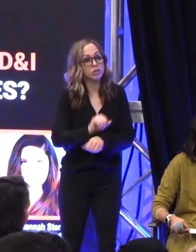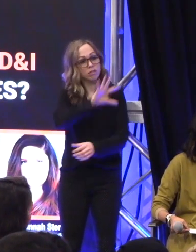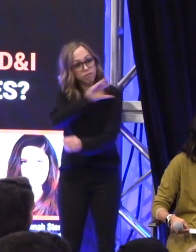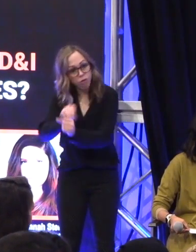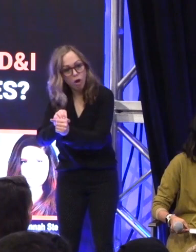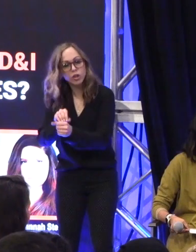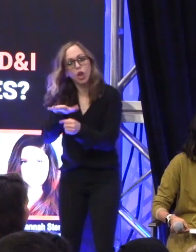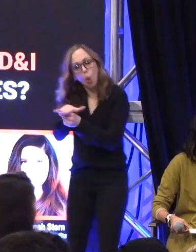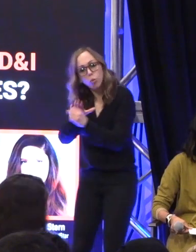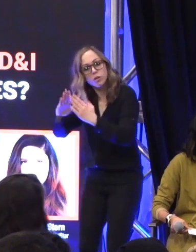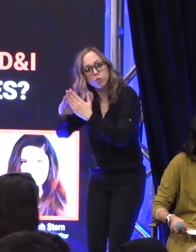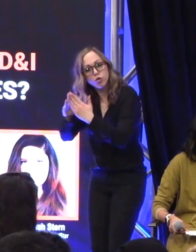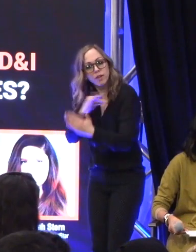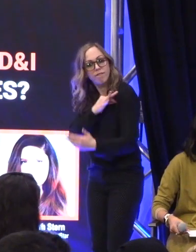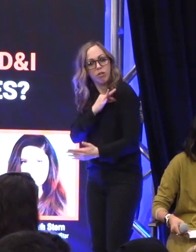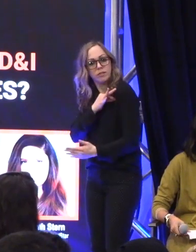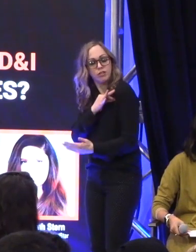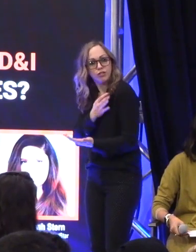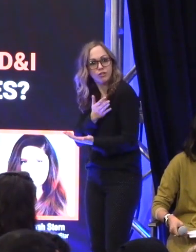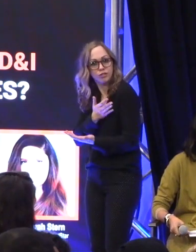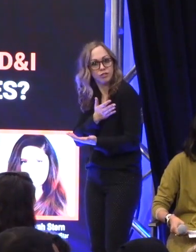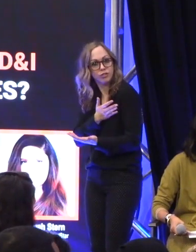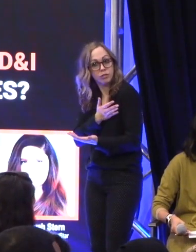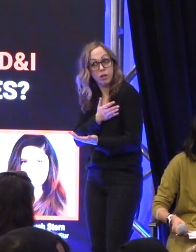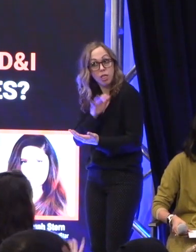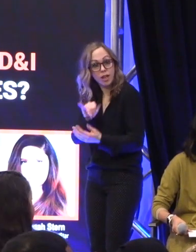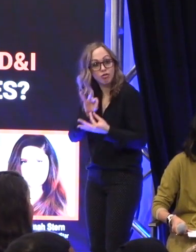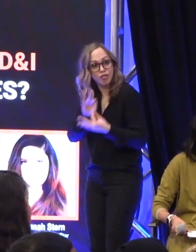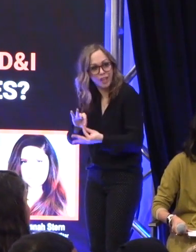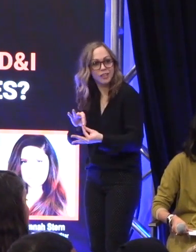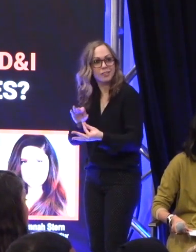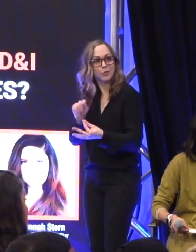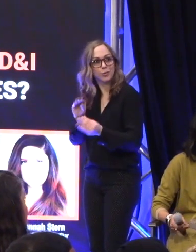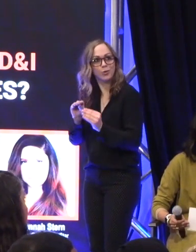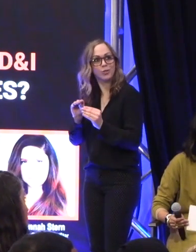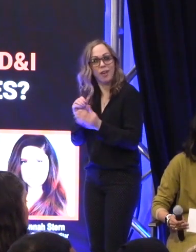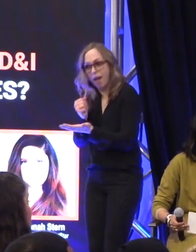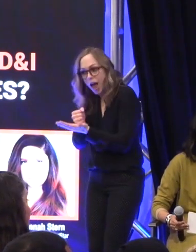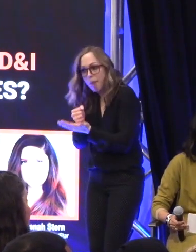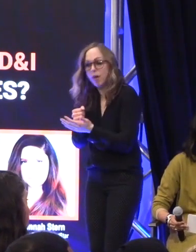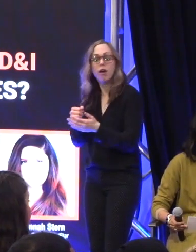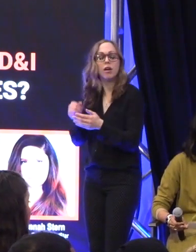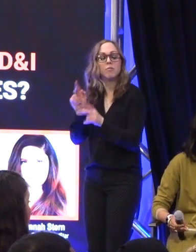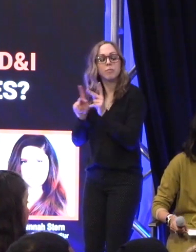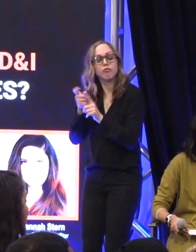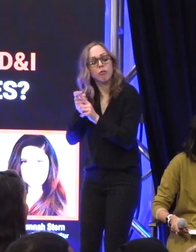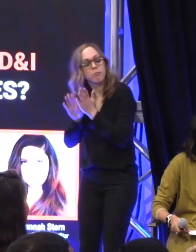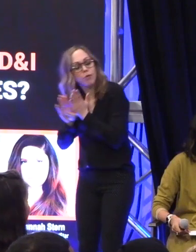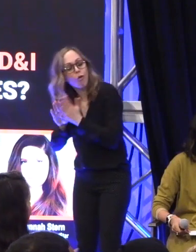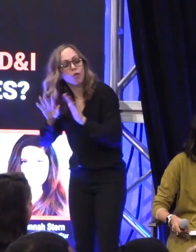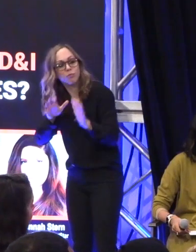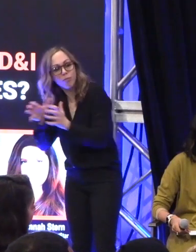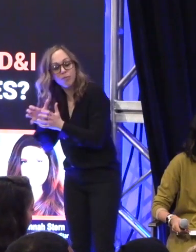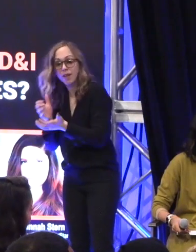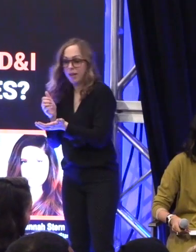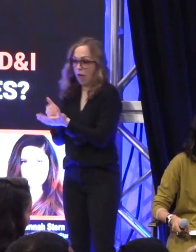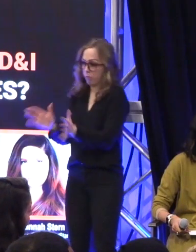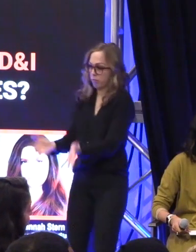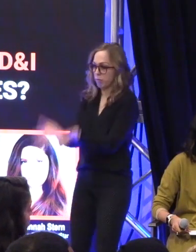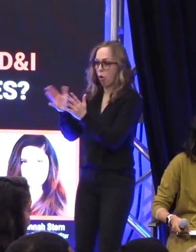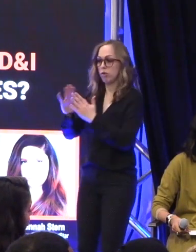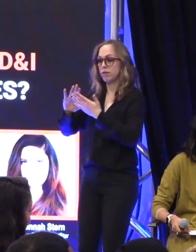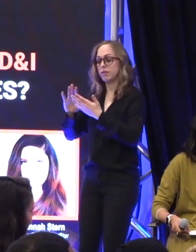engaged in local community volunteerism, and most of that has to do with helping young, underserved kids in creativity and